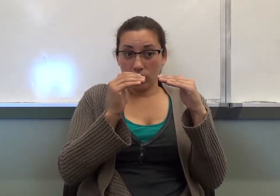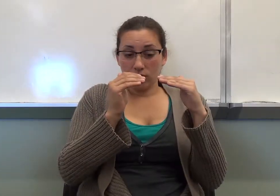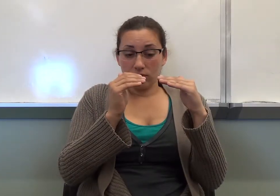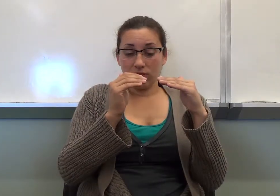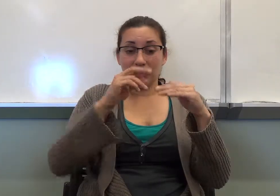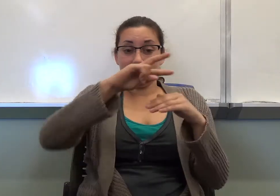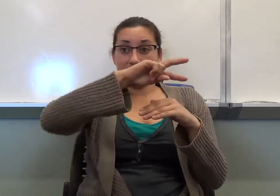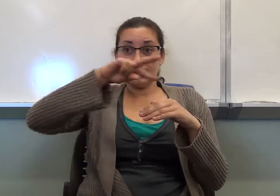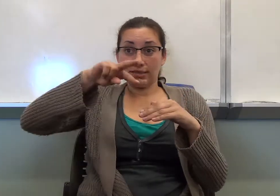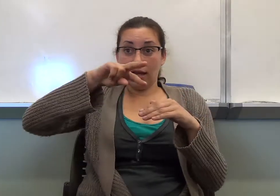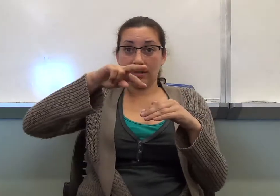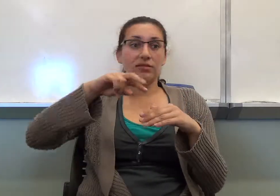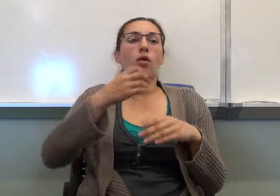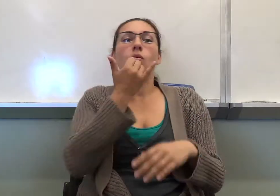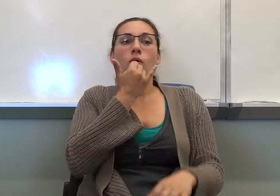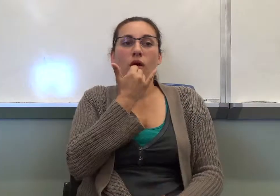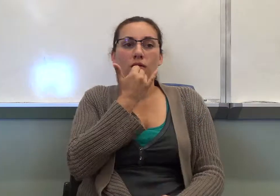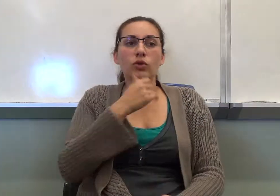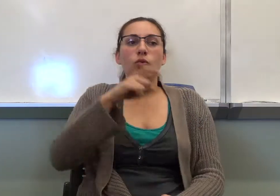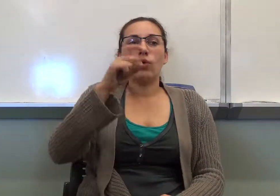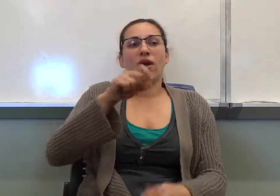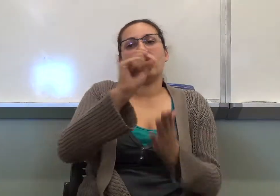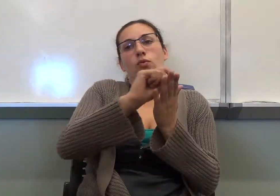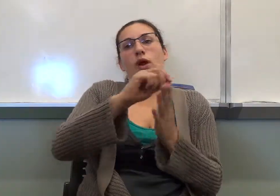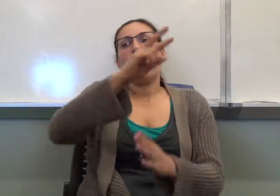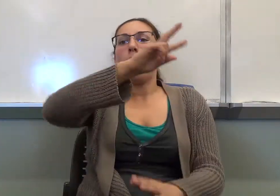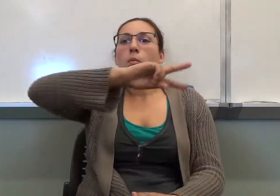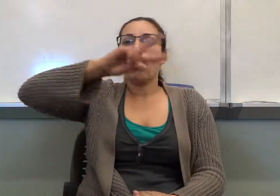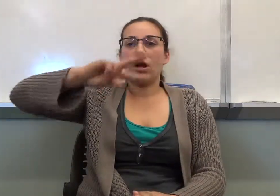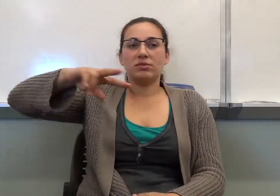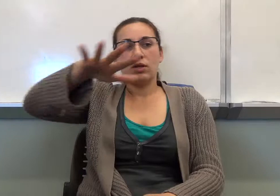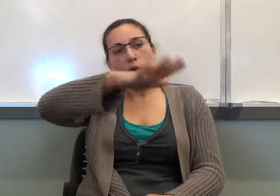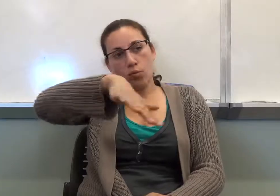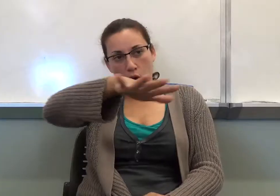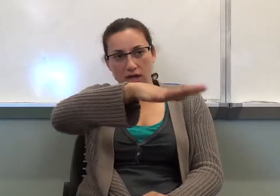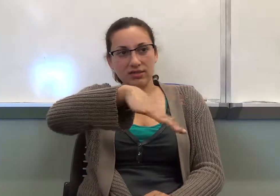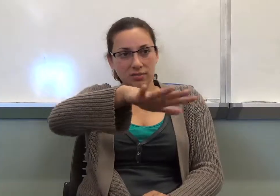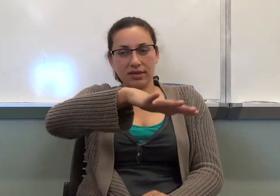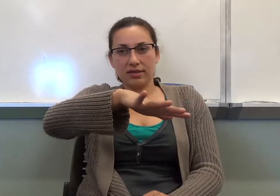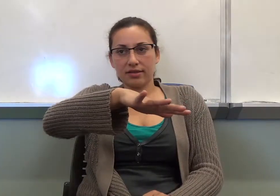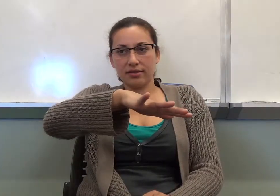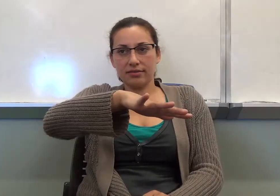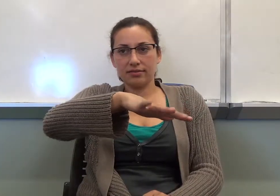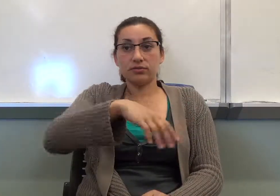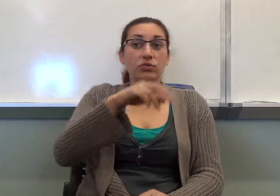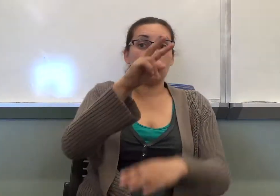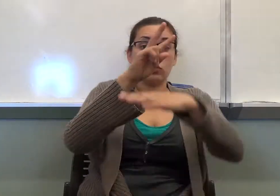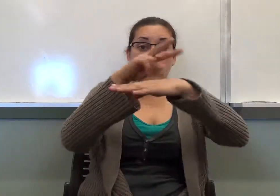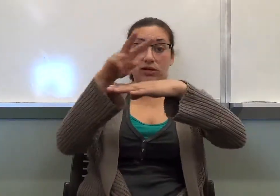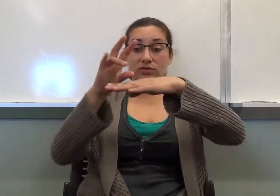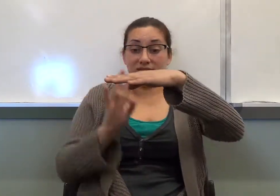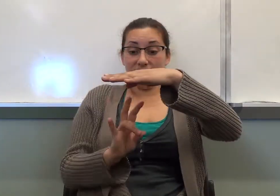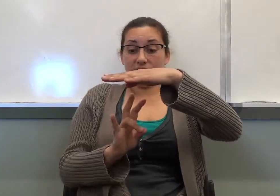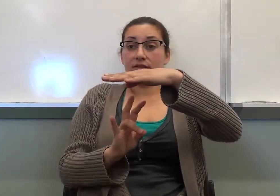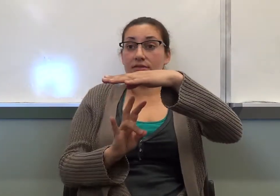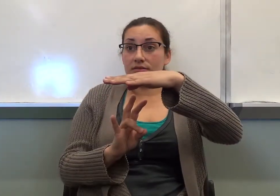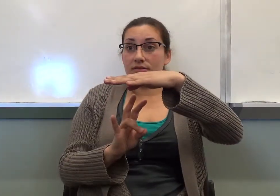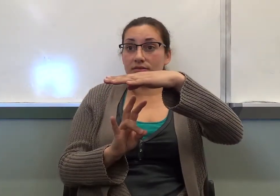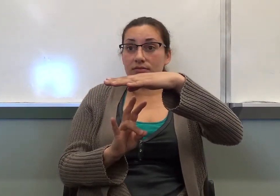Well, let's see how approximate that is. Let's see how accurate 22/7 is. You just simply punch in 22, divide 7.